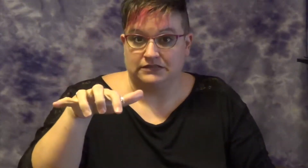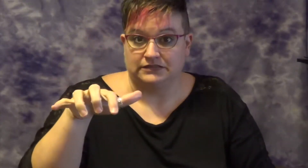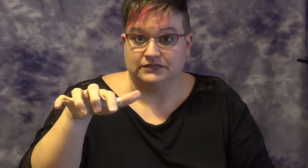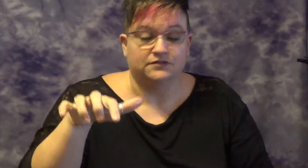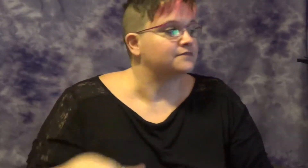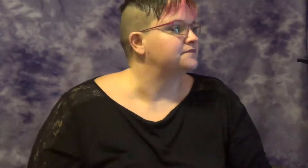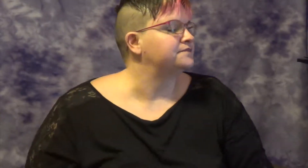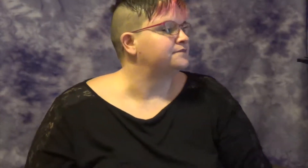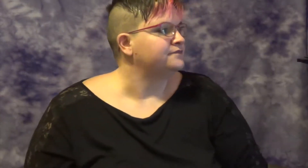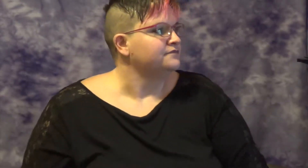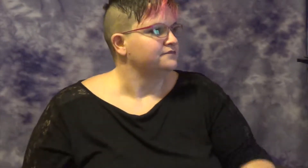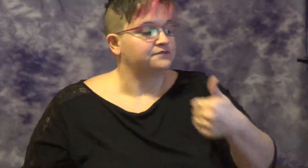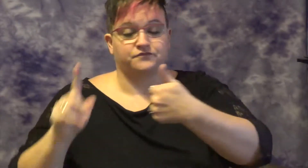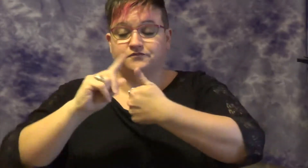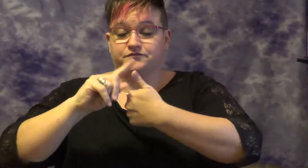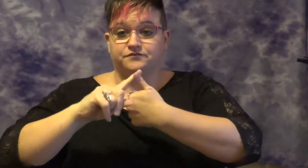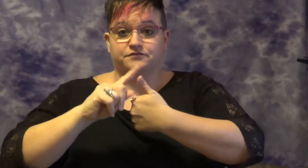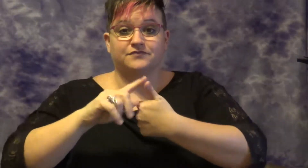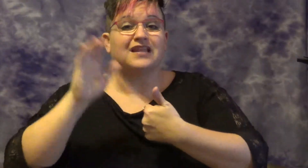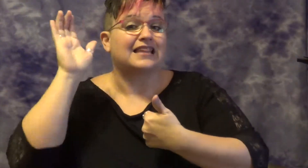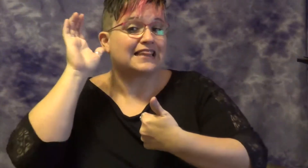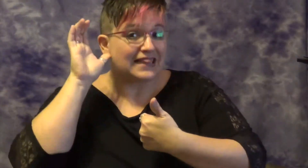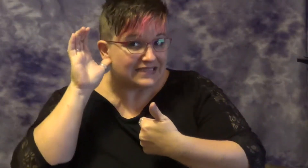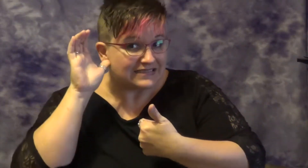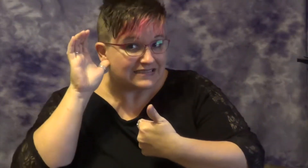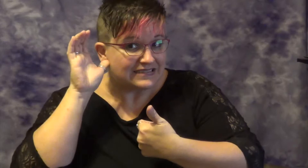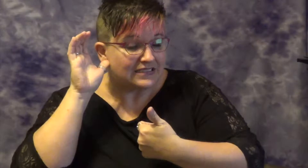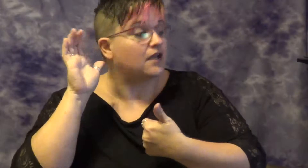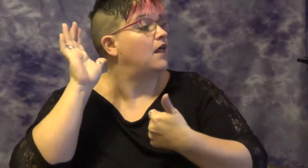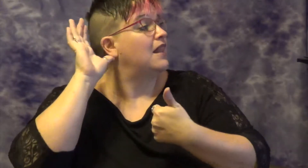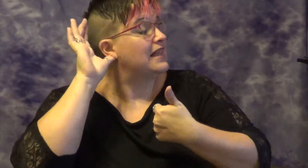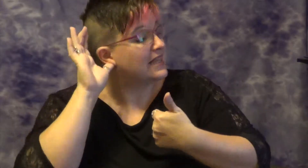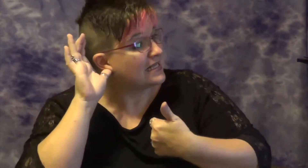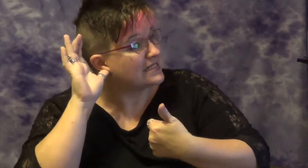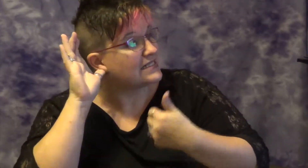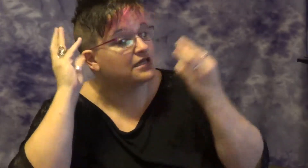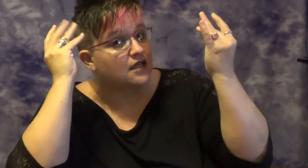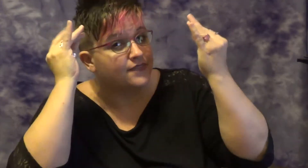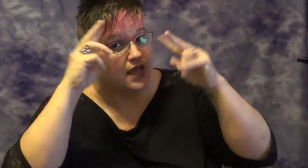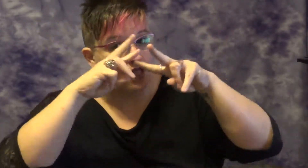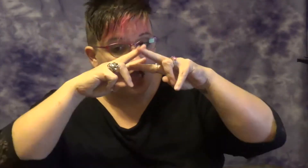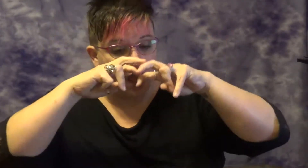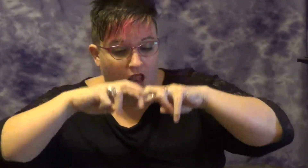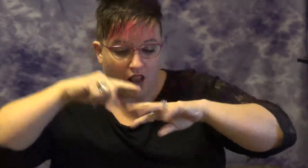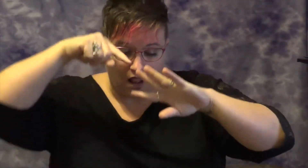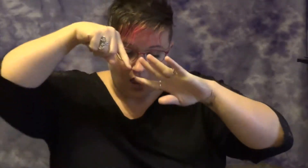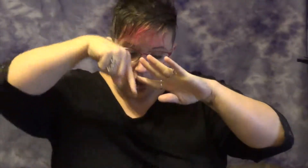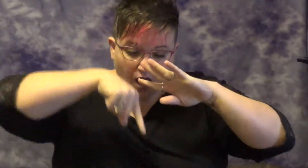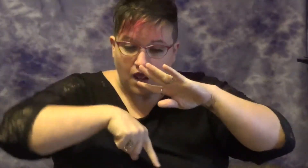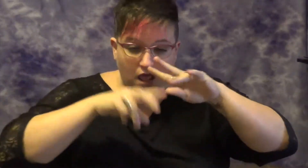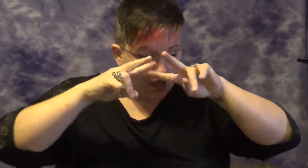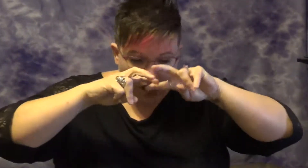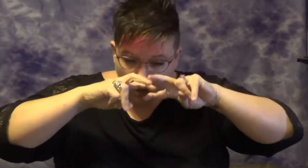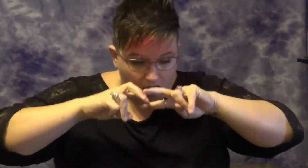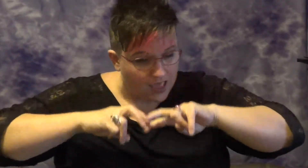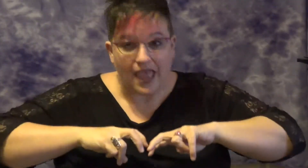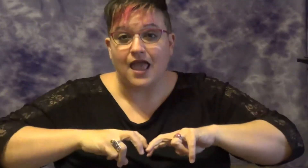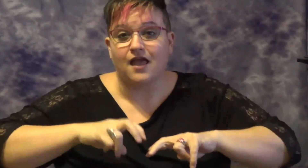requisites that you need to be a sign language interpreter. You need to be able to listen effectively